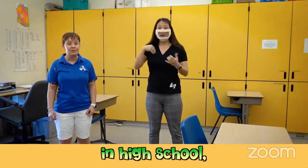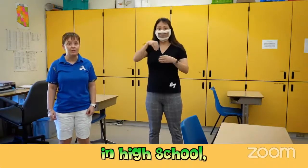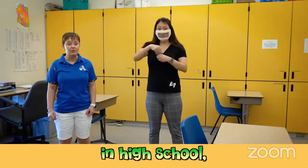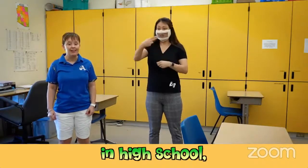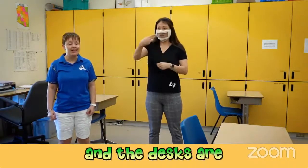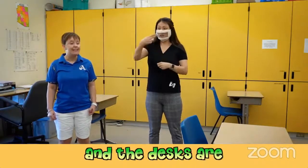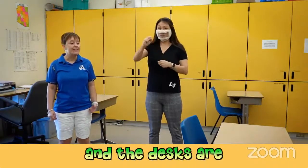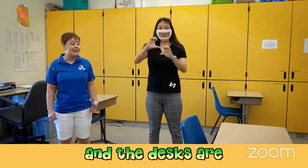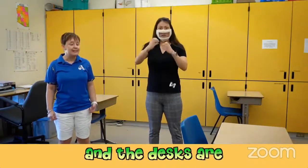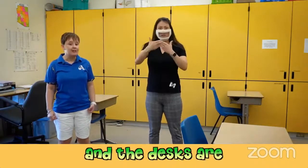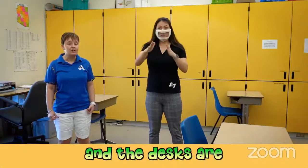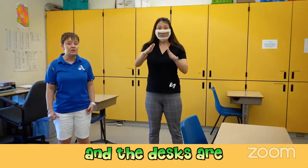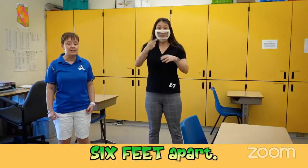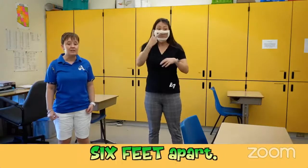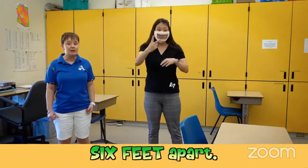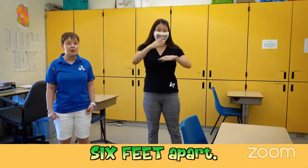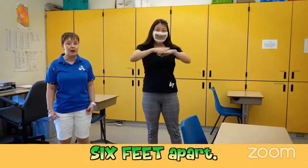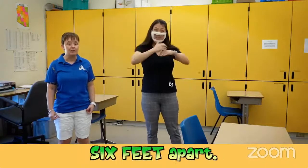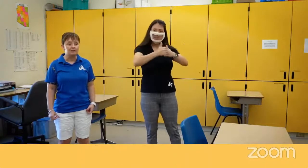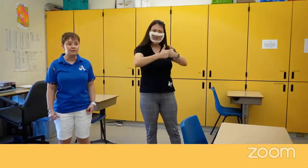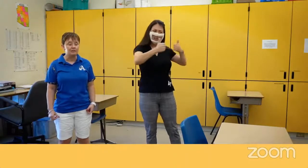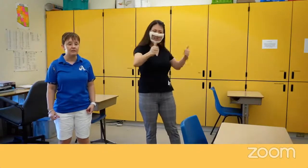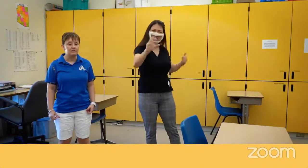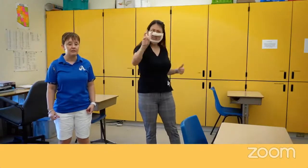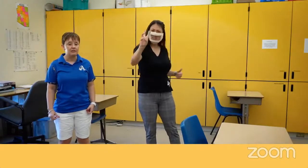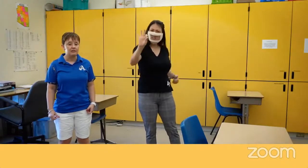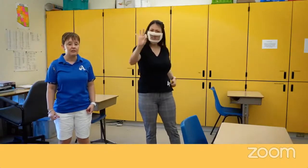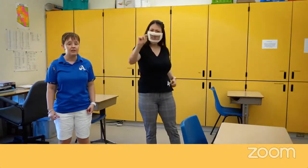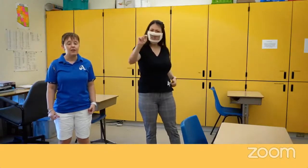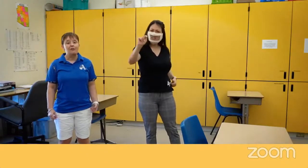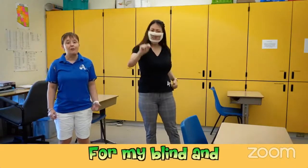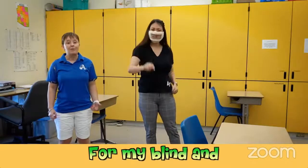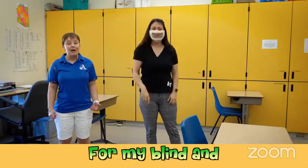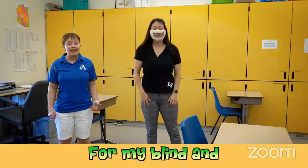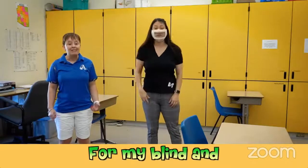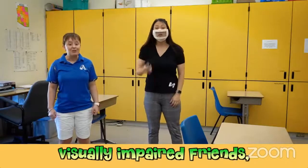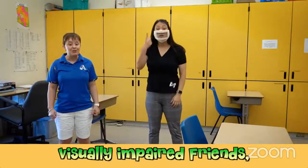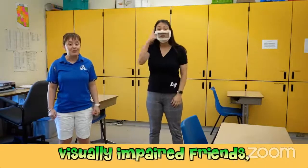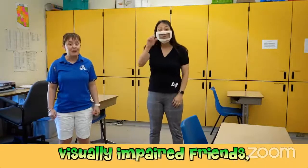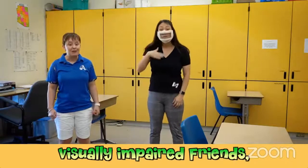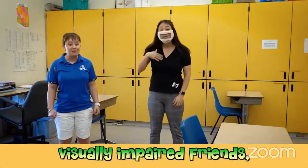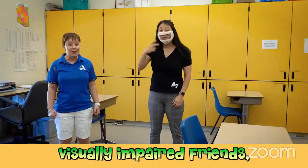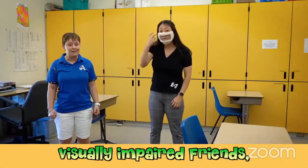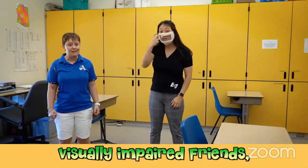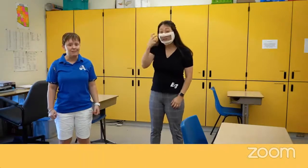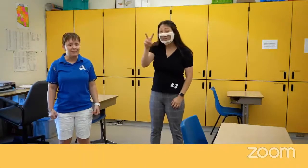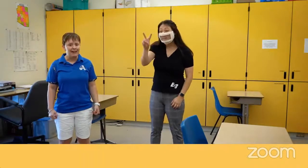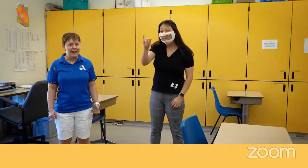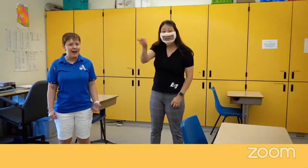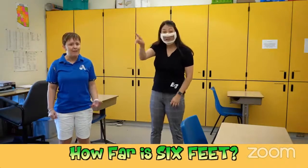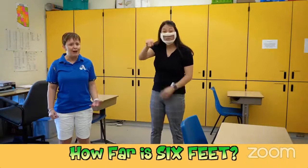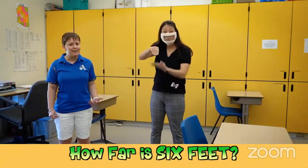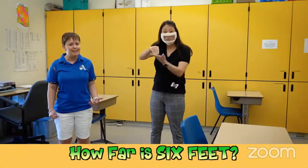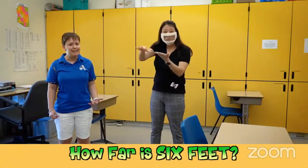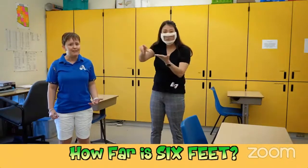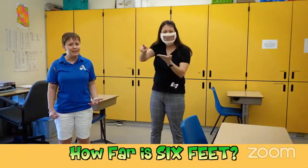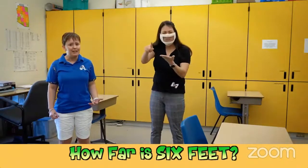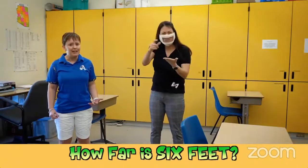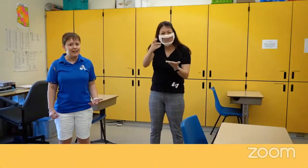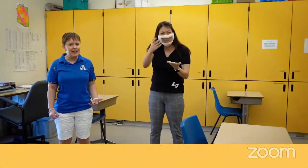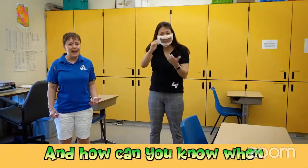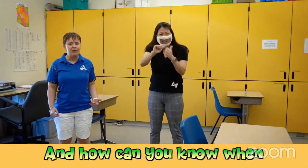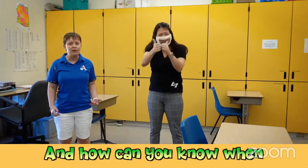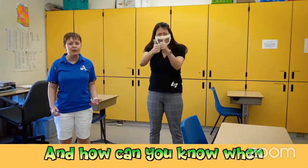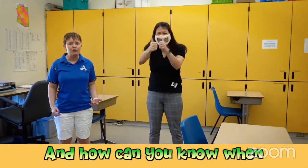high school and the desks are 6 feet apart. For my blind and visually impaired friends, how far is 6